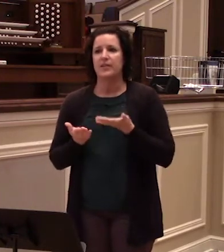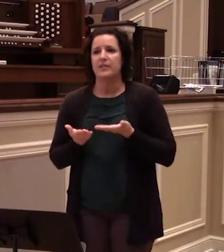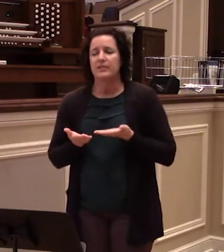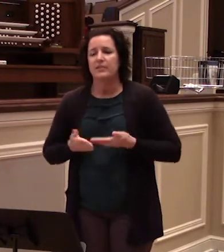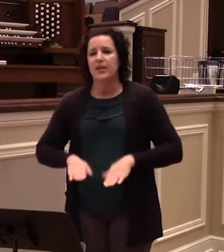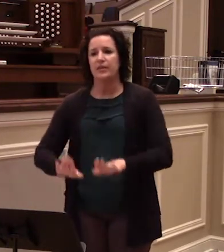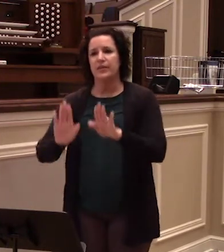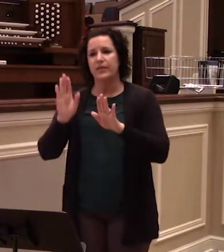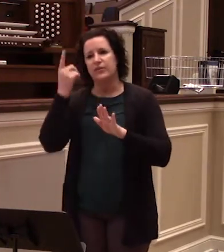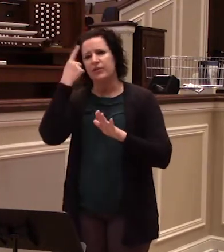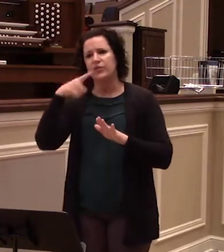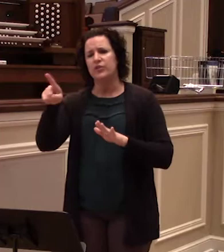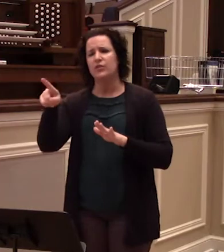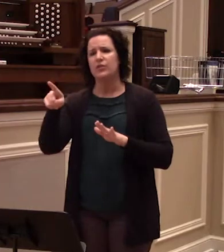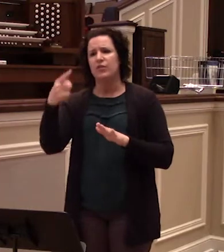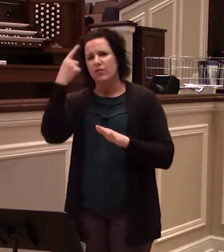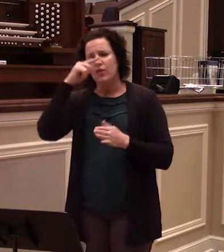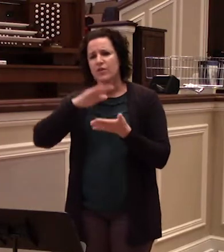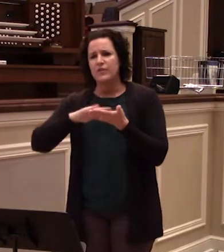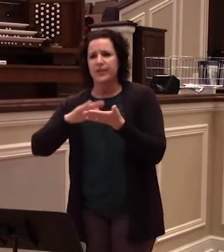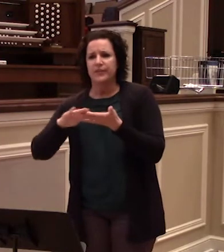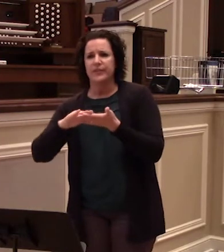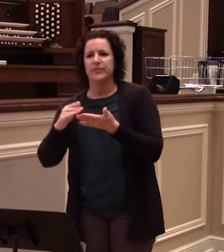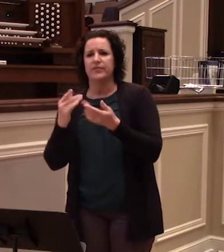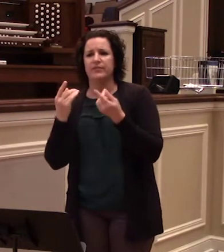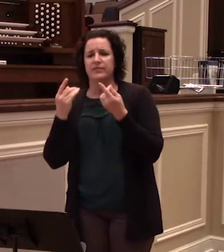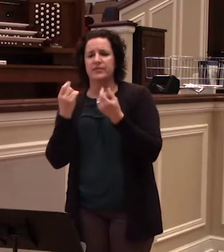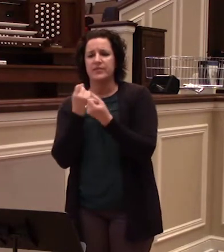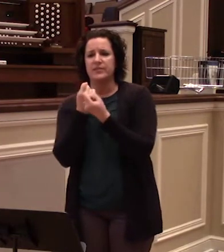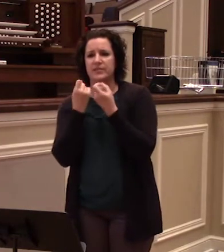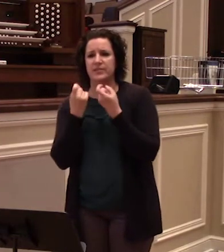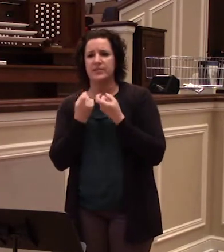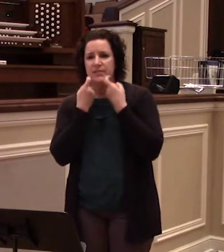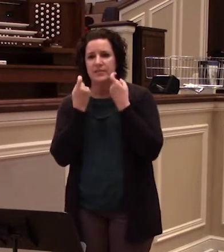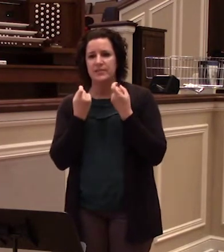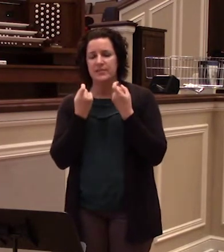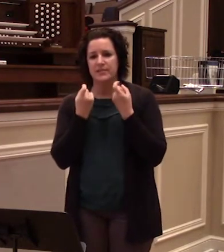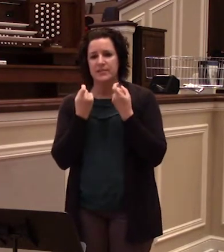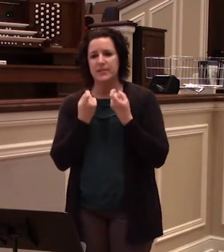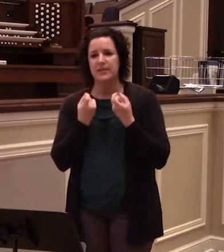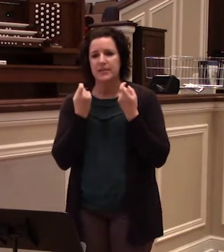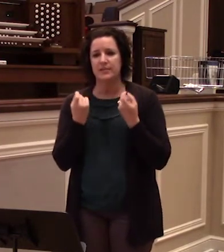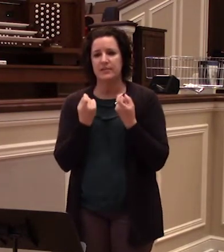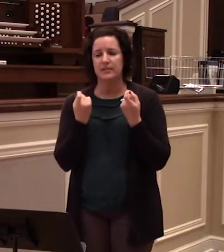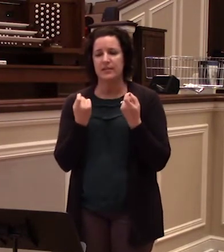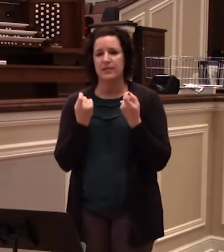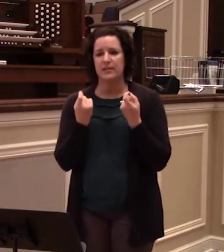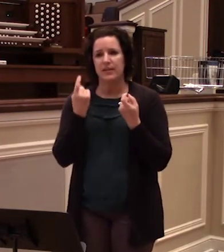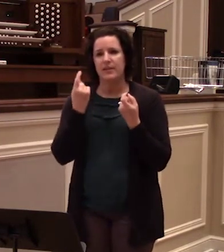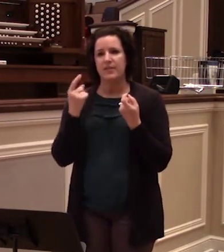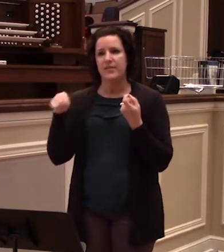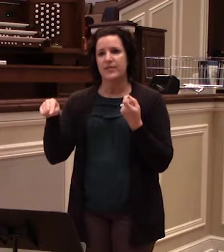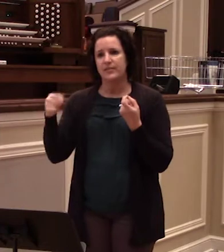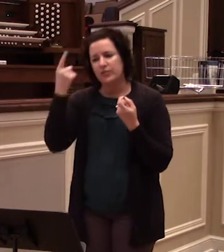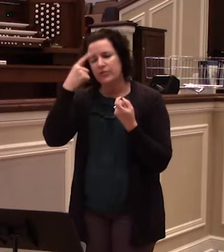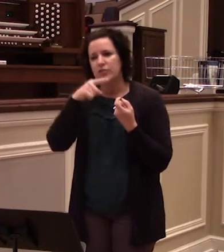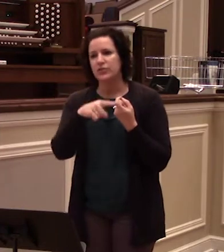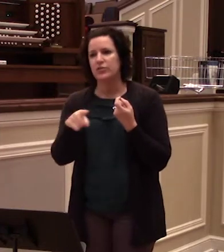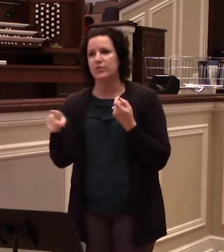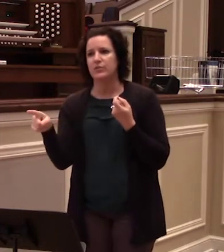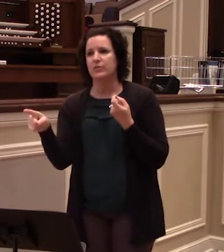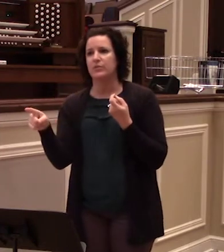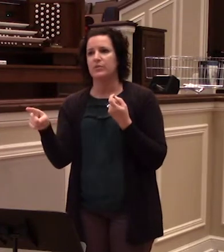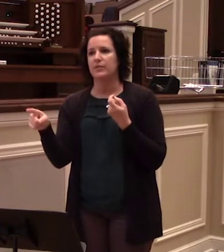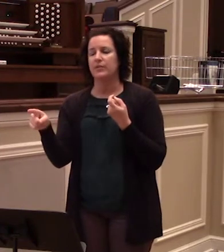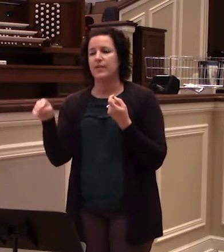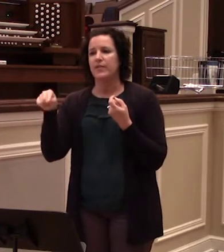the forgiveness of sins, for the forgiveness of sins. This is for you. This is for you.